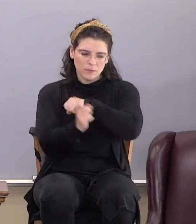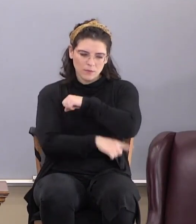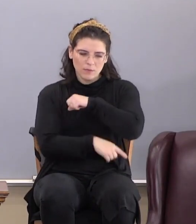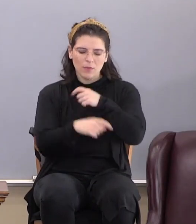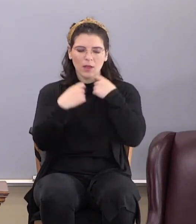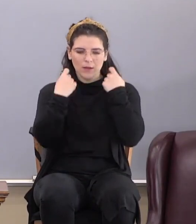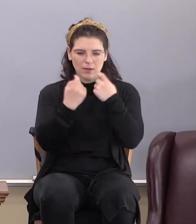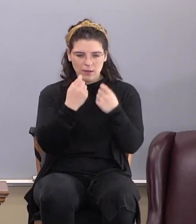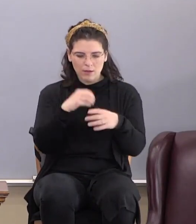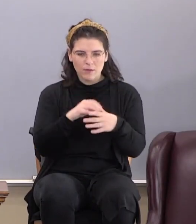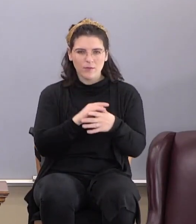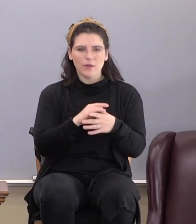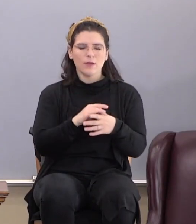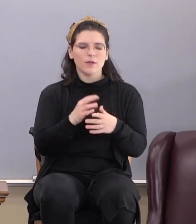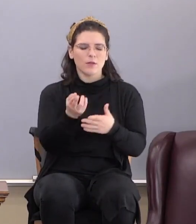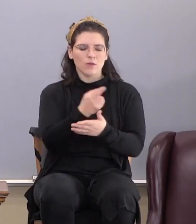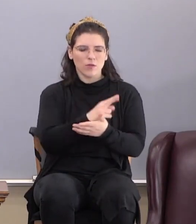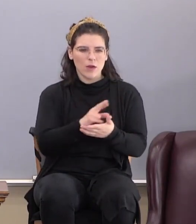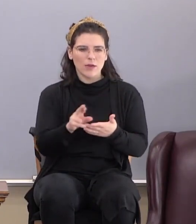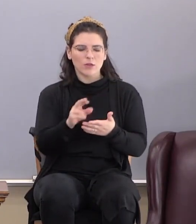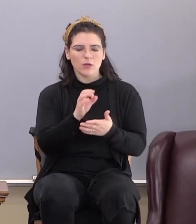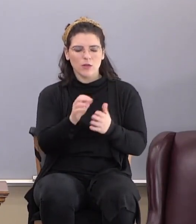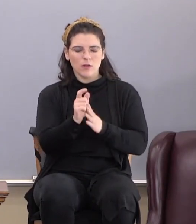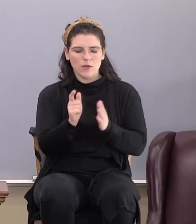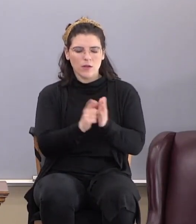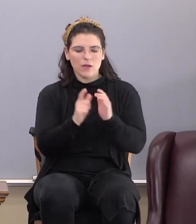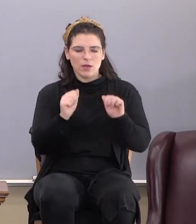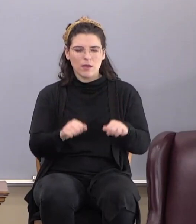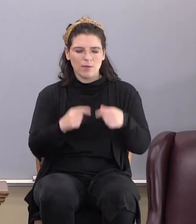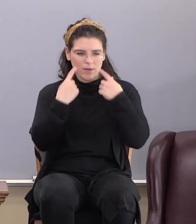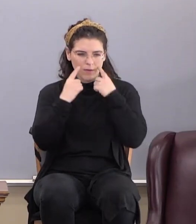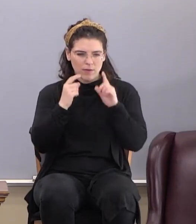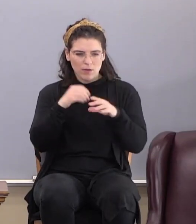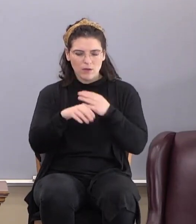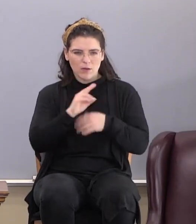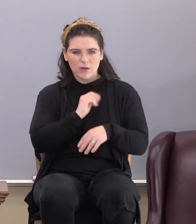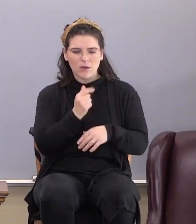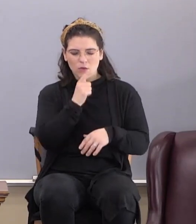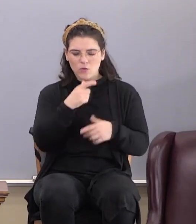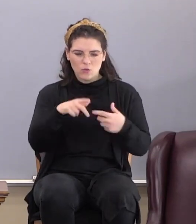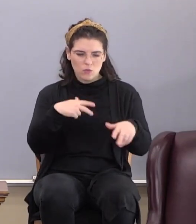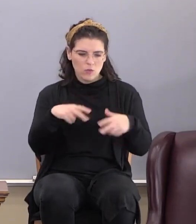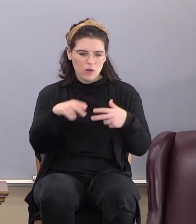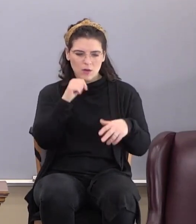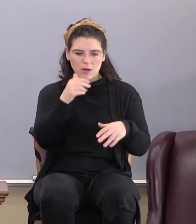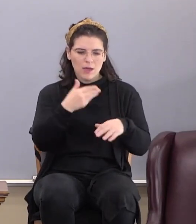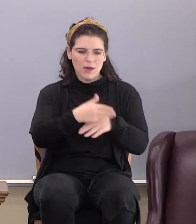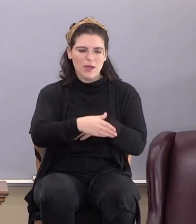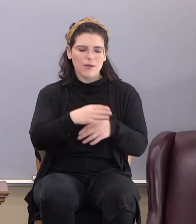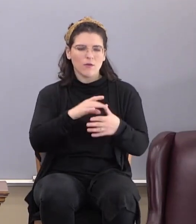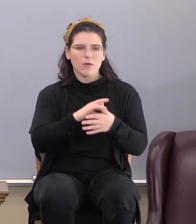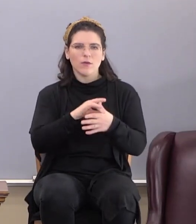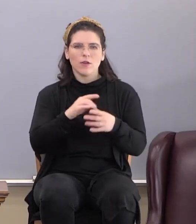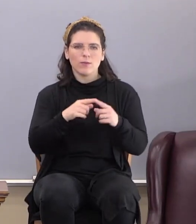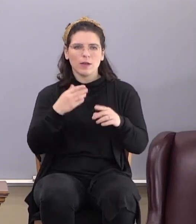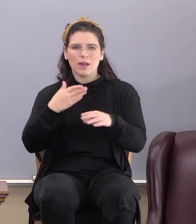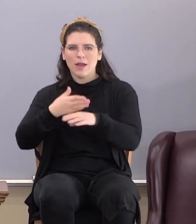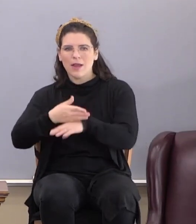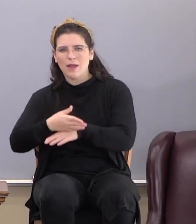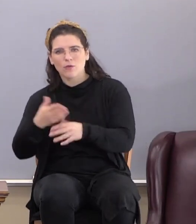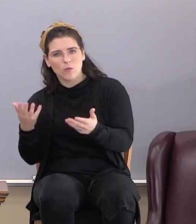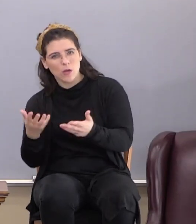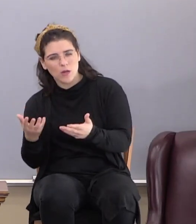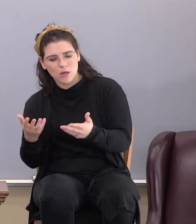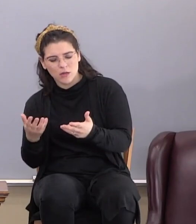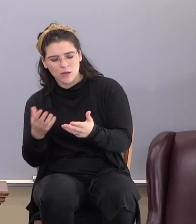the flesh, that the righteousness of the law might be fulfilled in us who walk not after the flesh, but after the